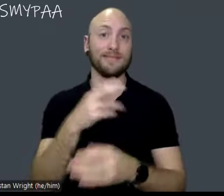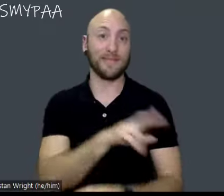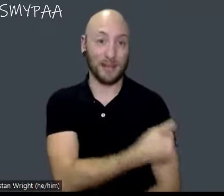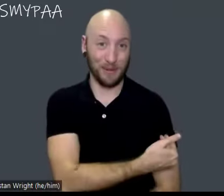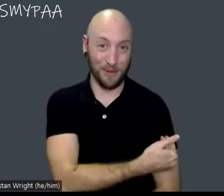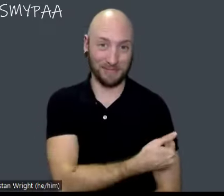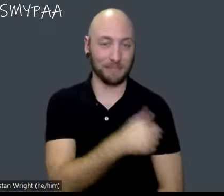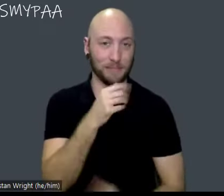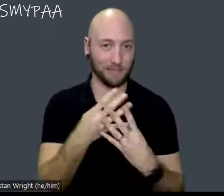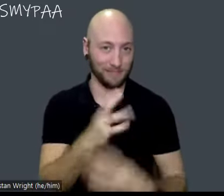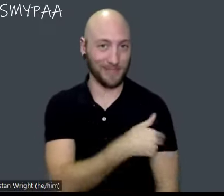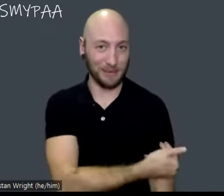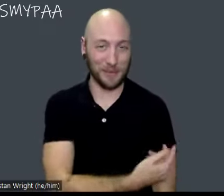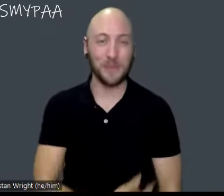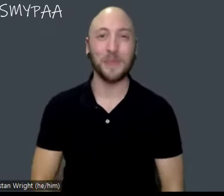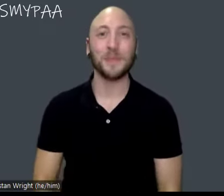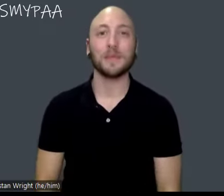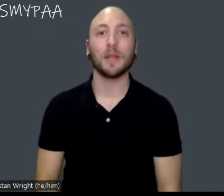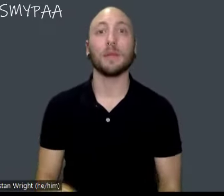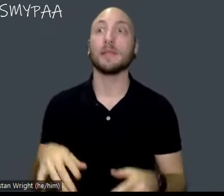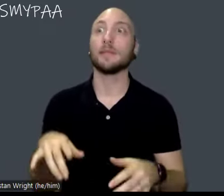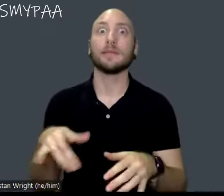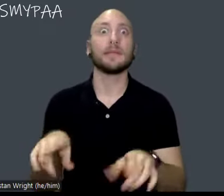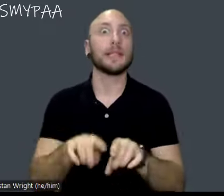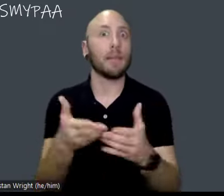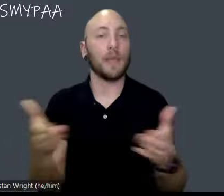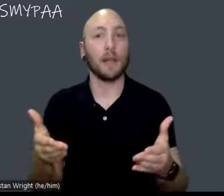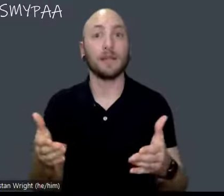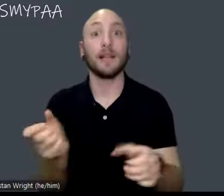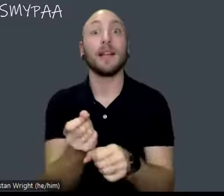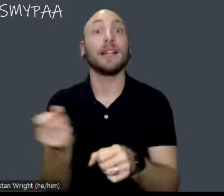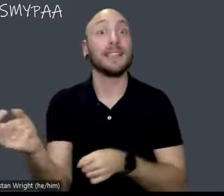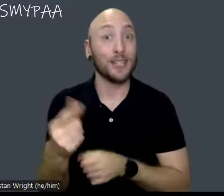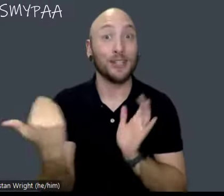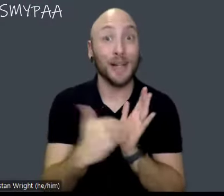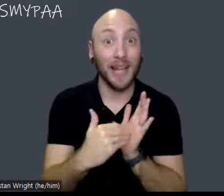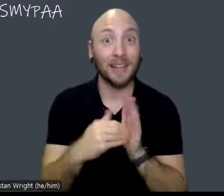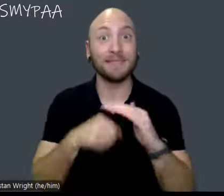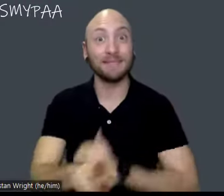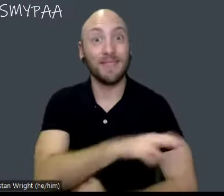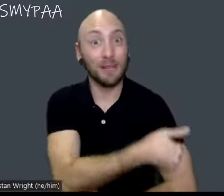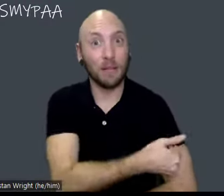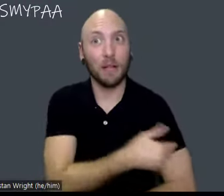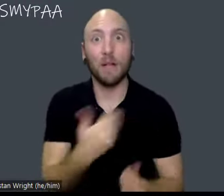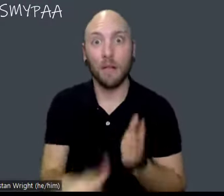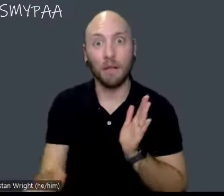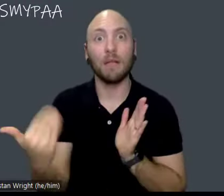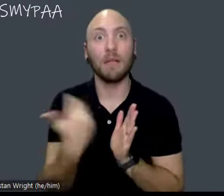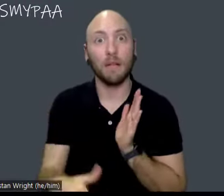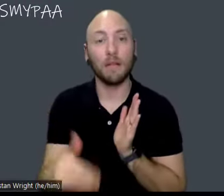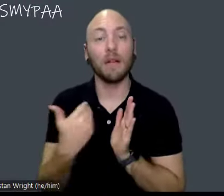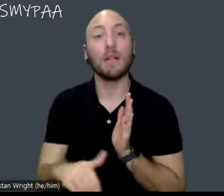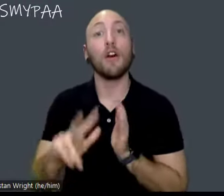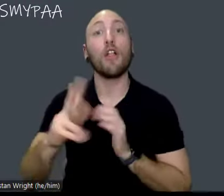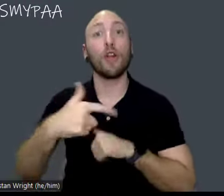things. And the year after, also another one. But that time